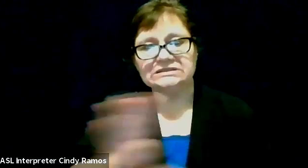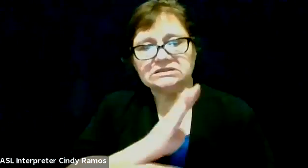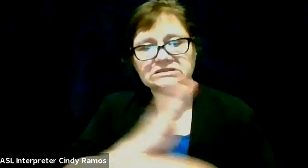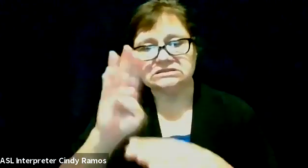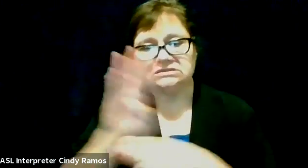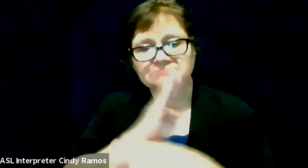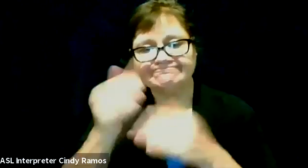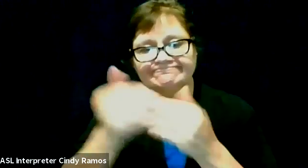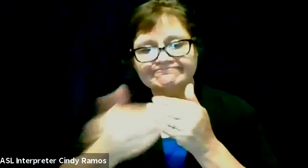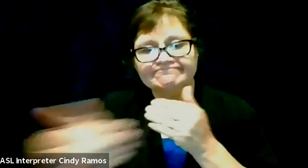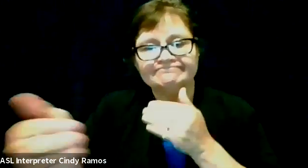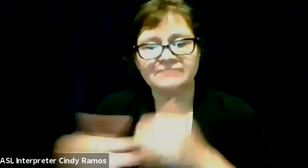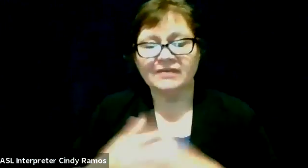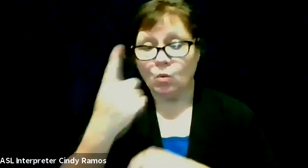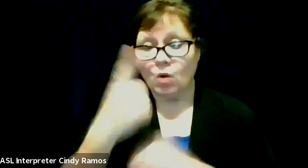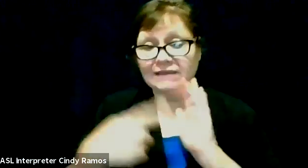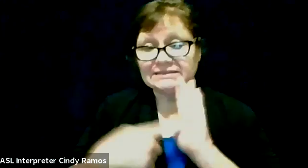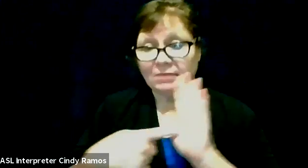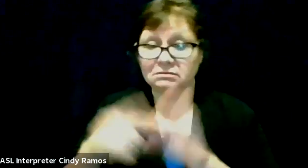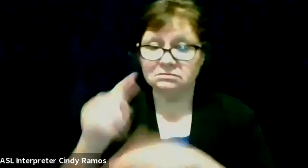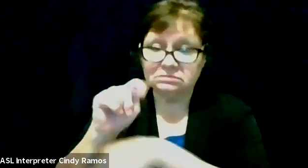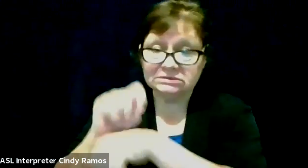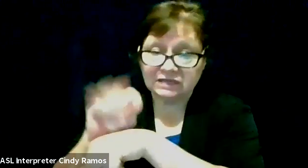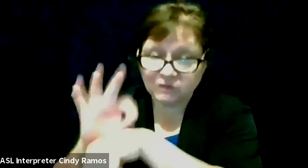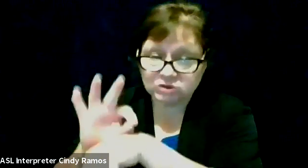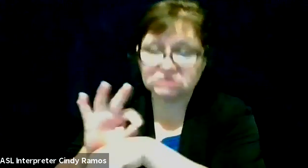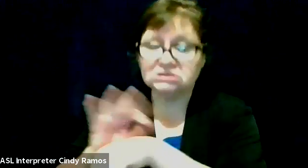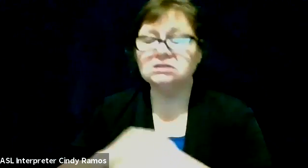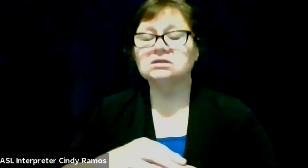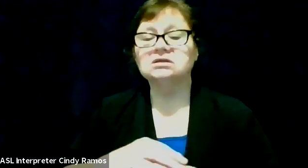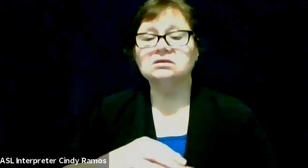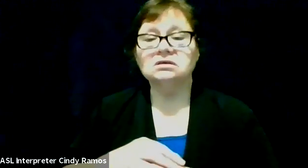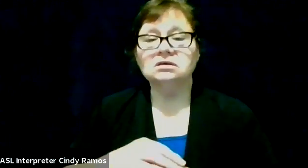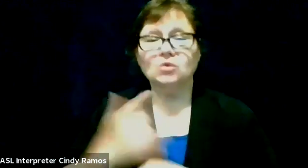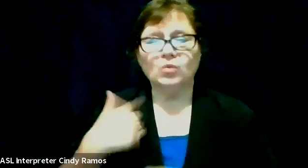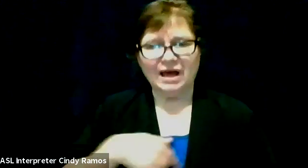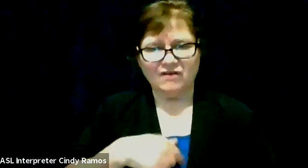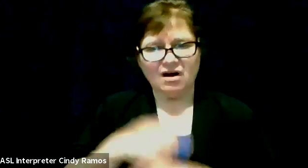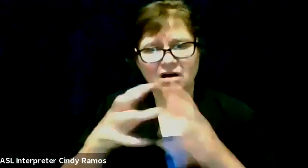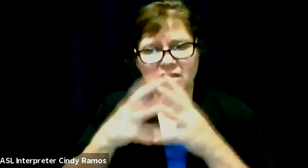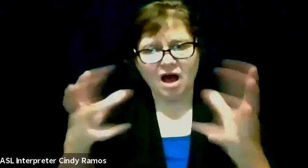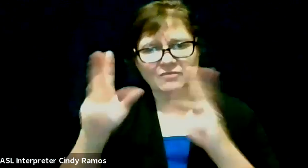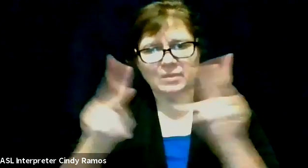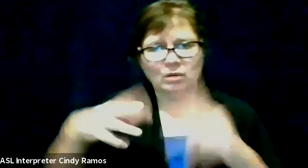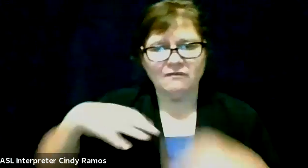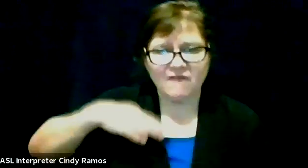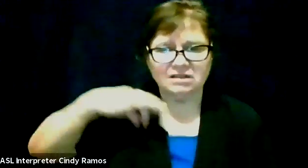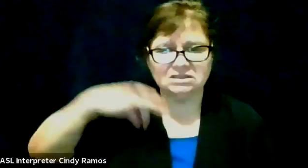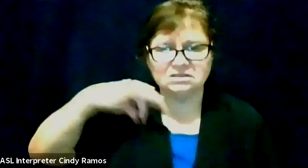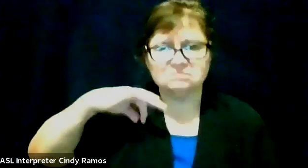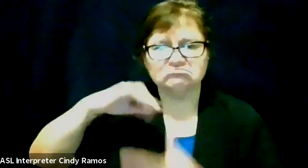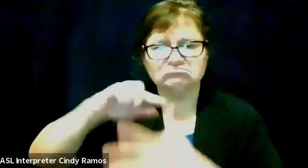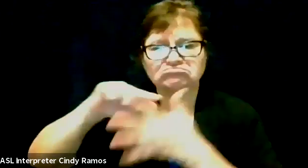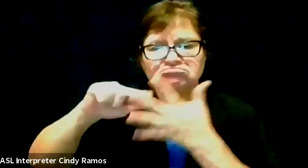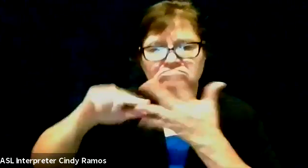I just as one example, those task forces. You know, we have a wealth of people that volunteer for those task forces,